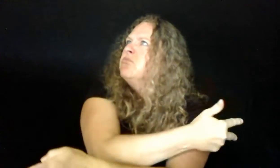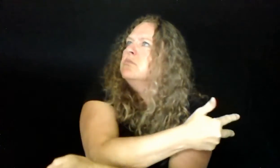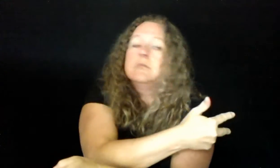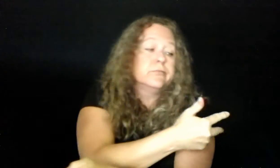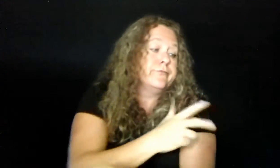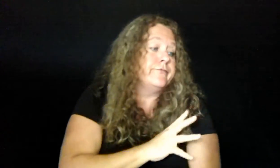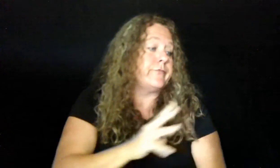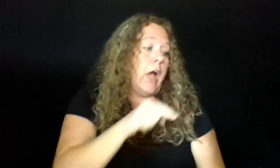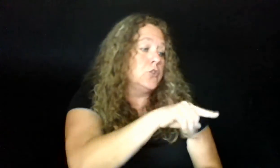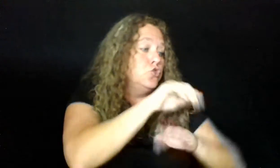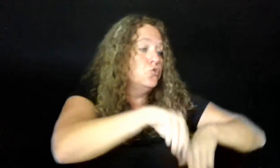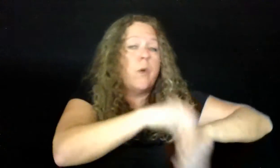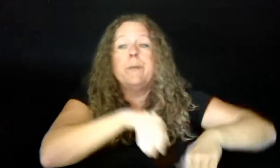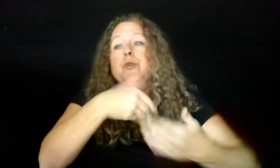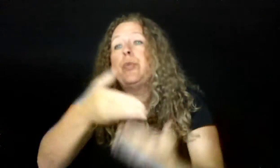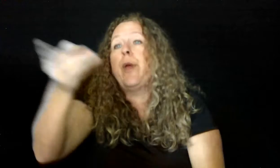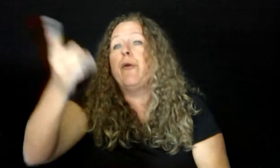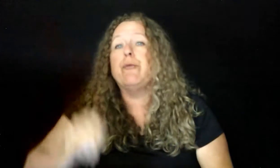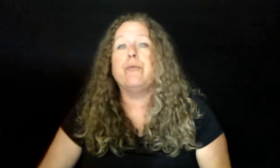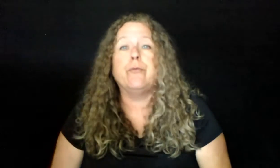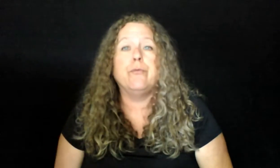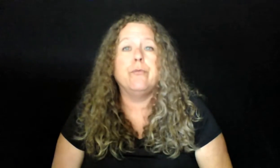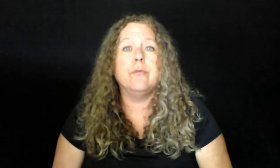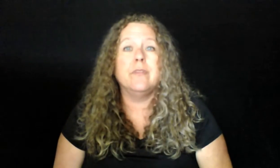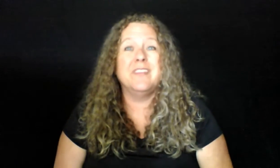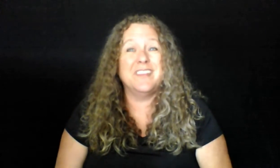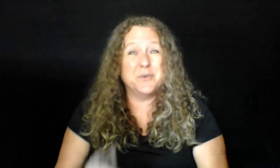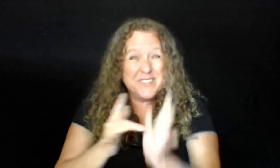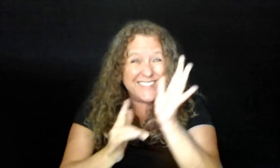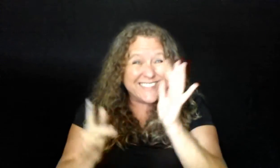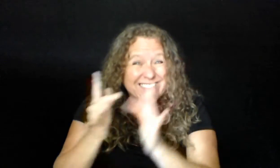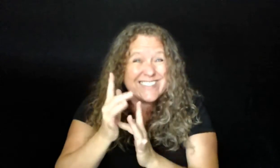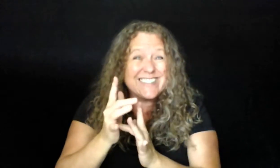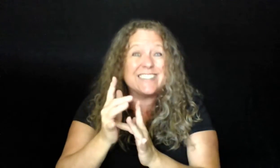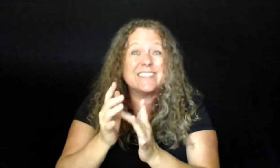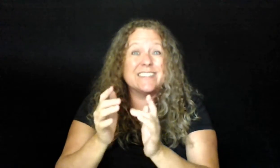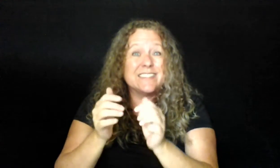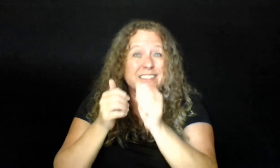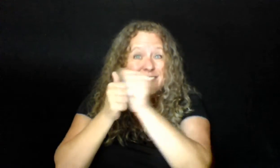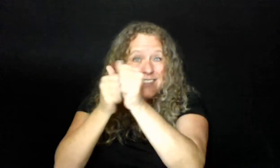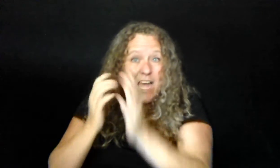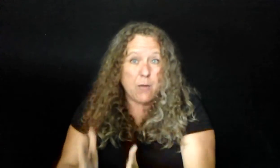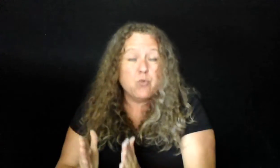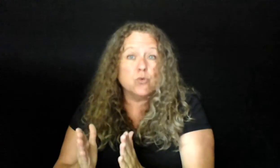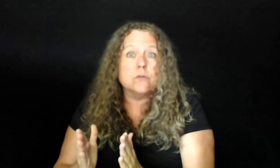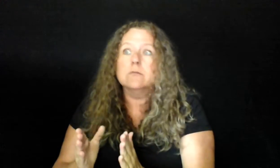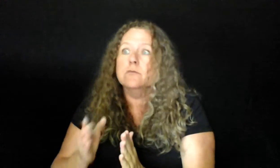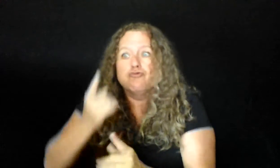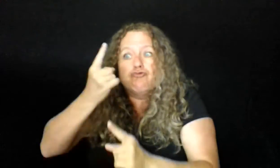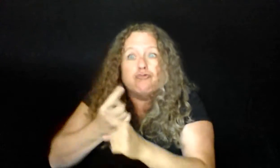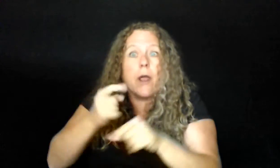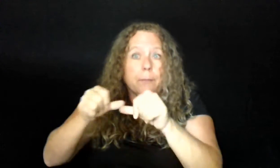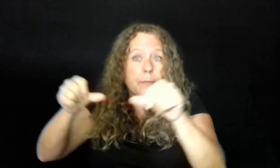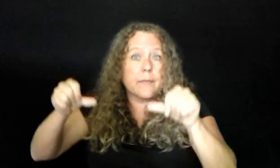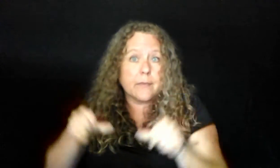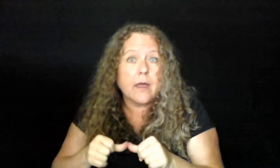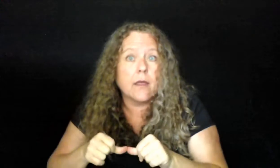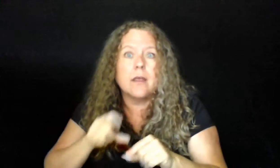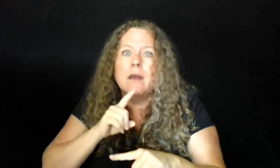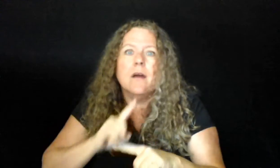was in the wrong place. He was on an ocean he should never have been on. Then we went on to the disciples, who were exactly where they were supposed to be, but they failed to acknowledge